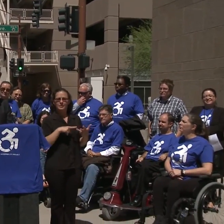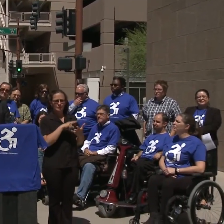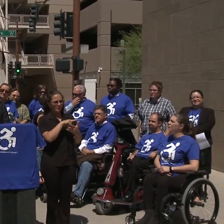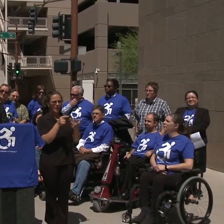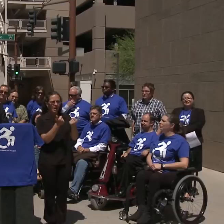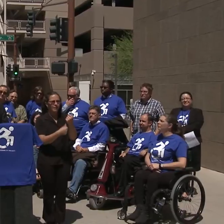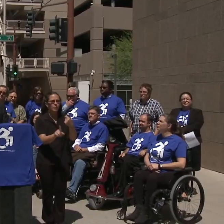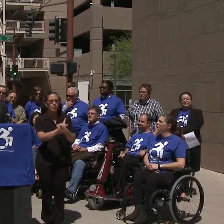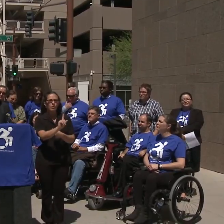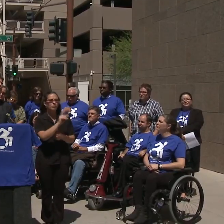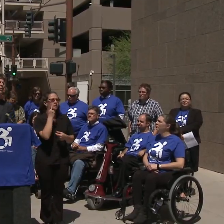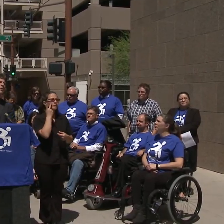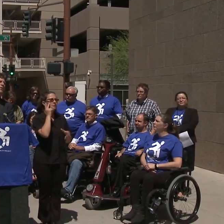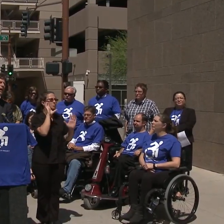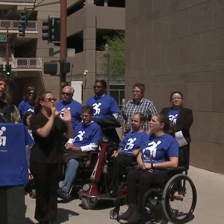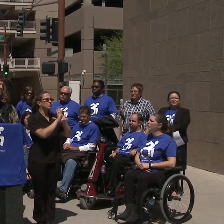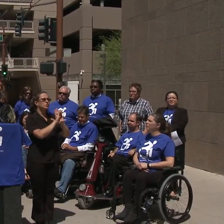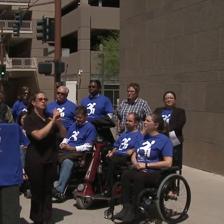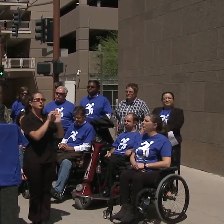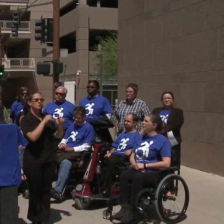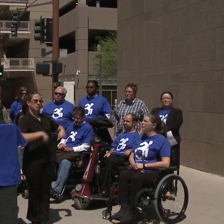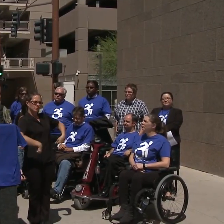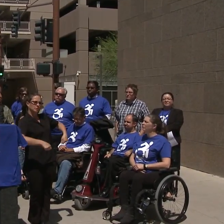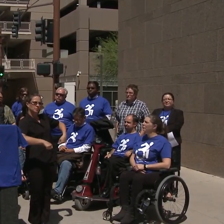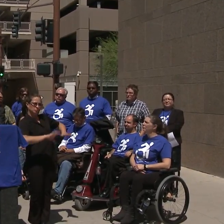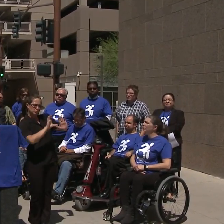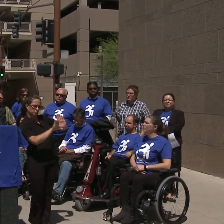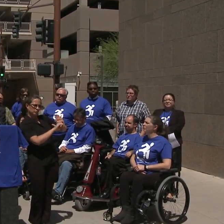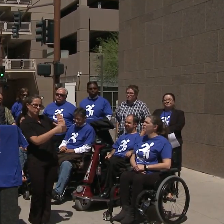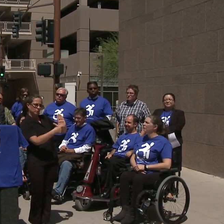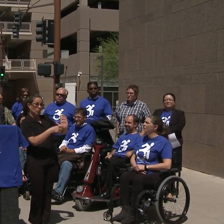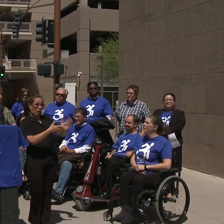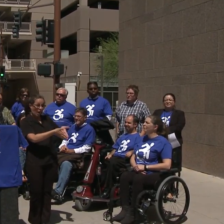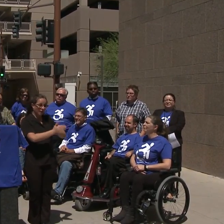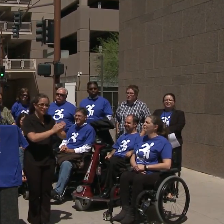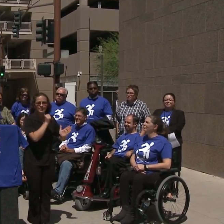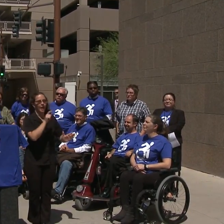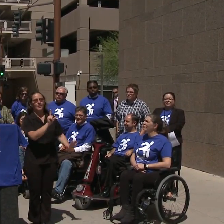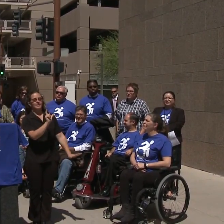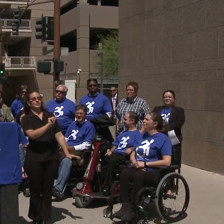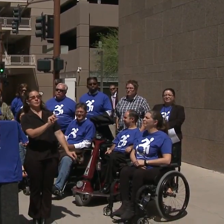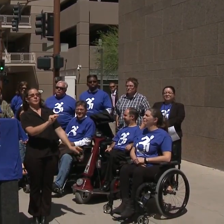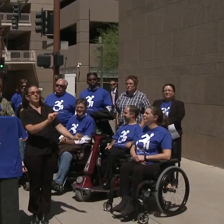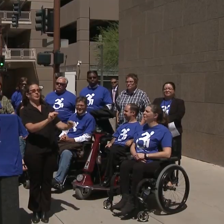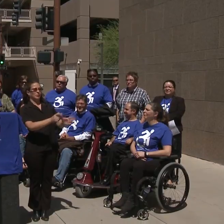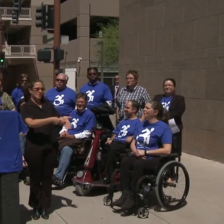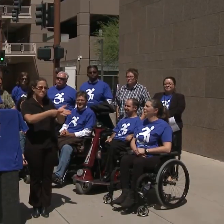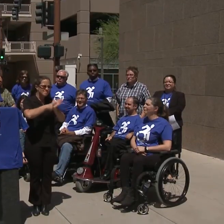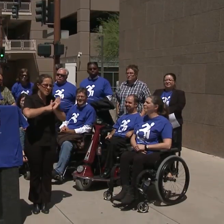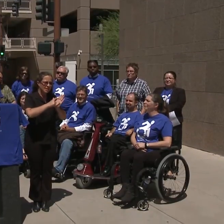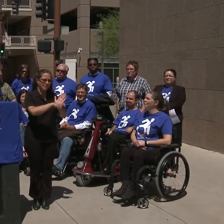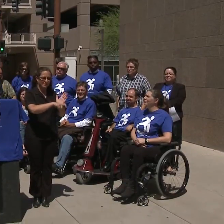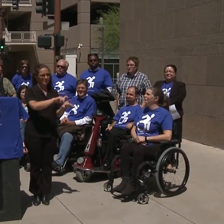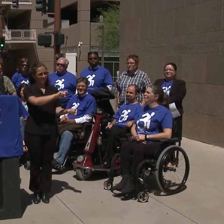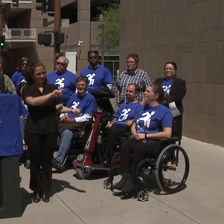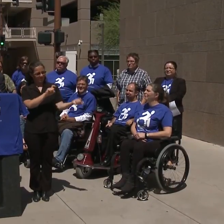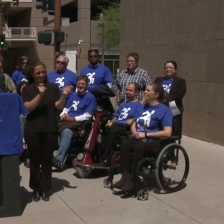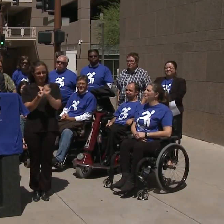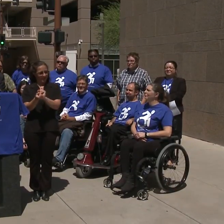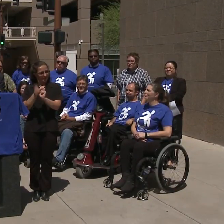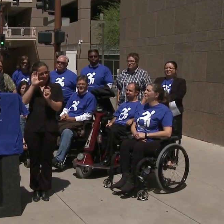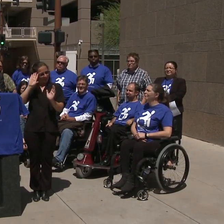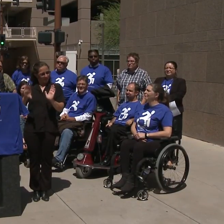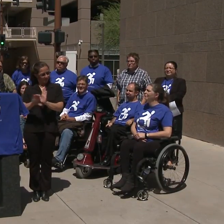where you see a disability icon. We are asking, no, we're demanding that this new action-oriented icon